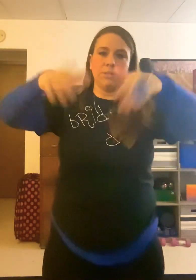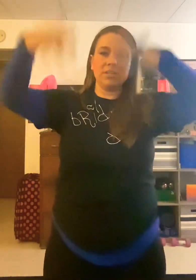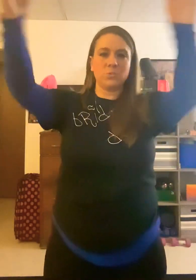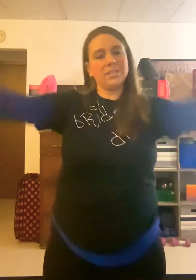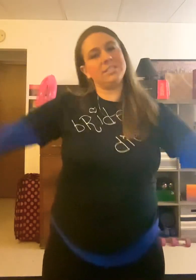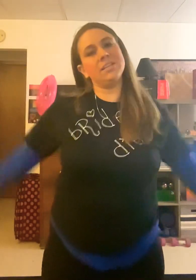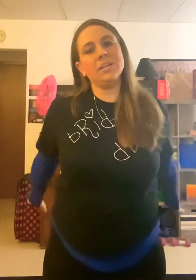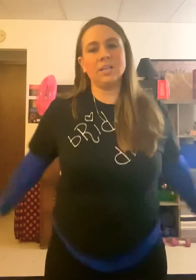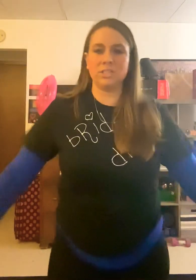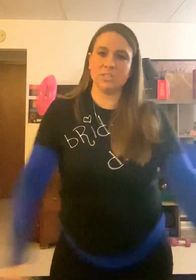blood, sweat, and tears.